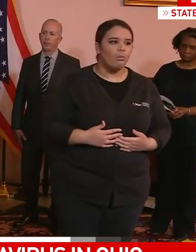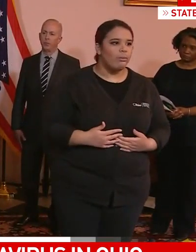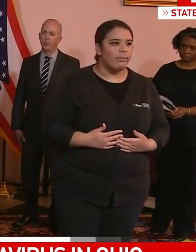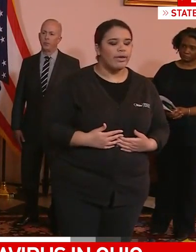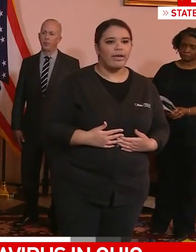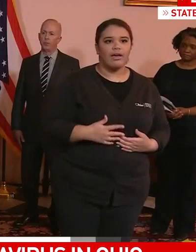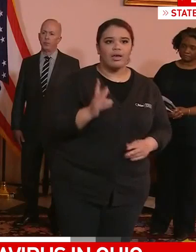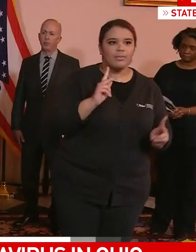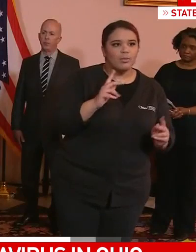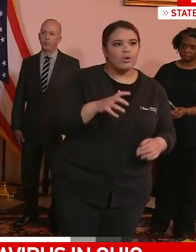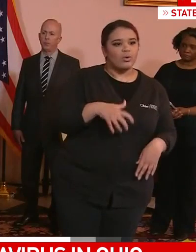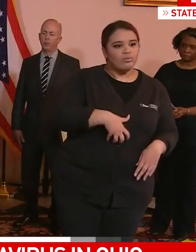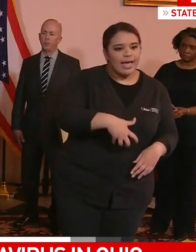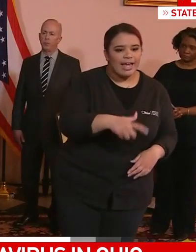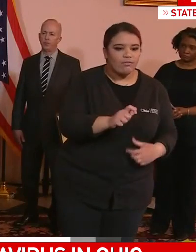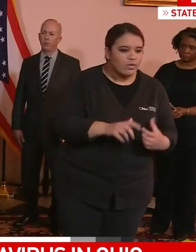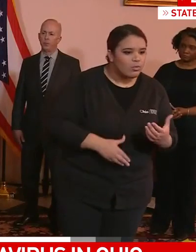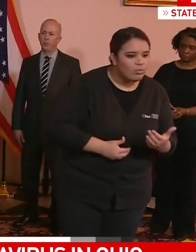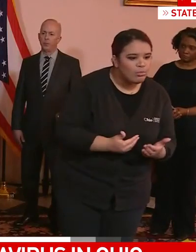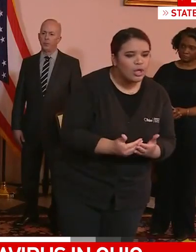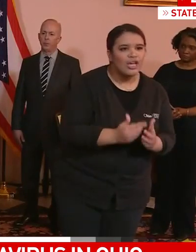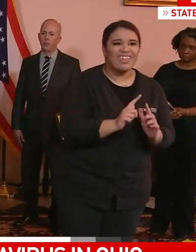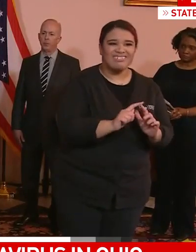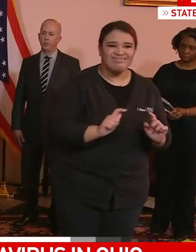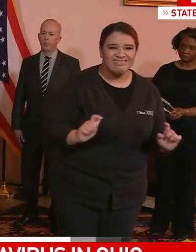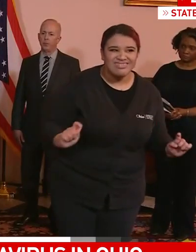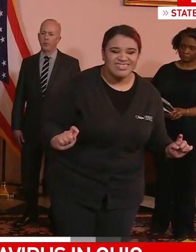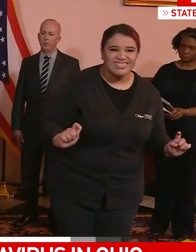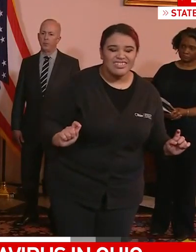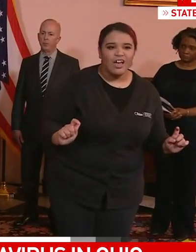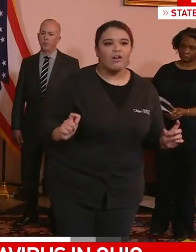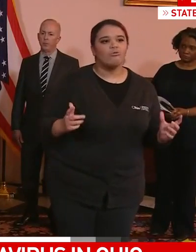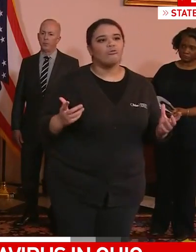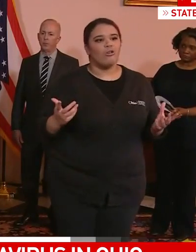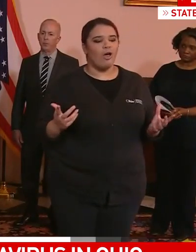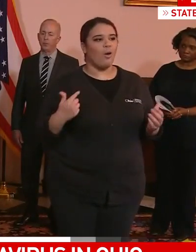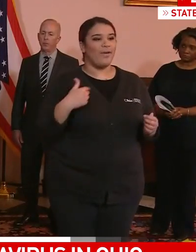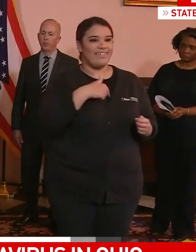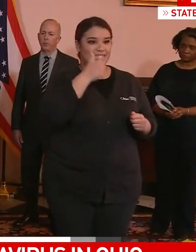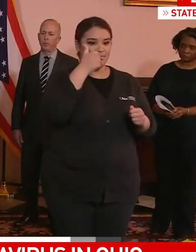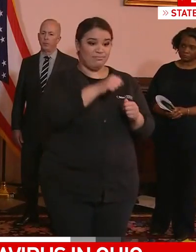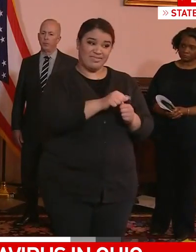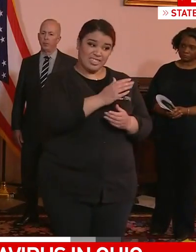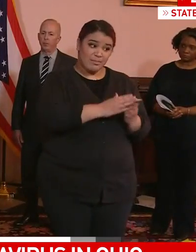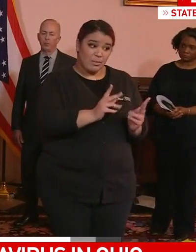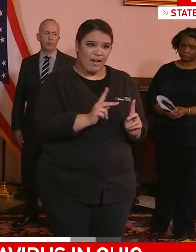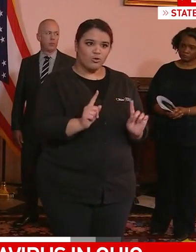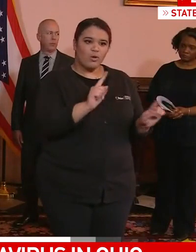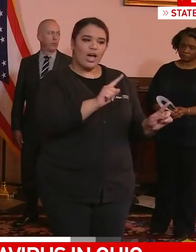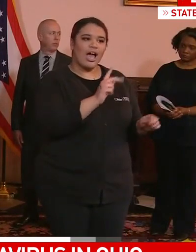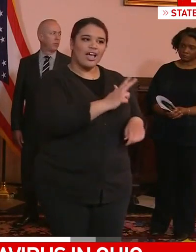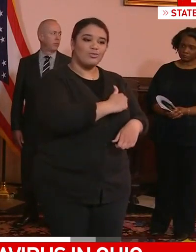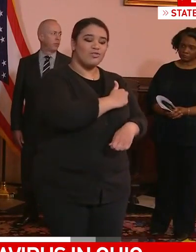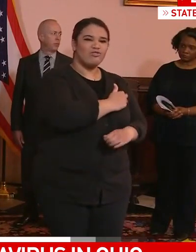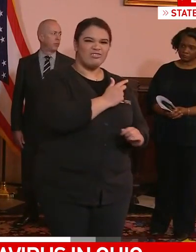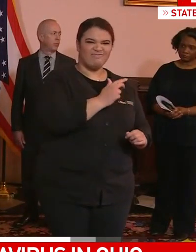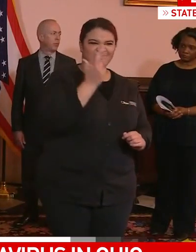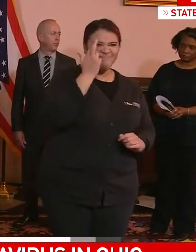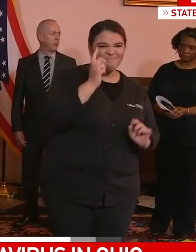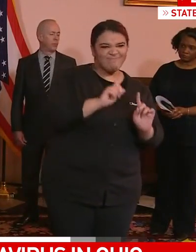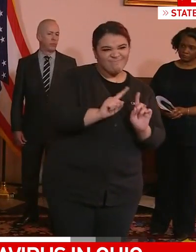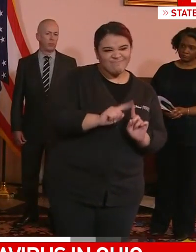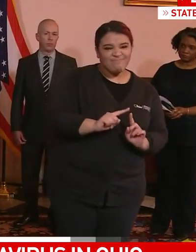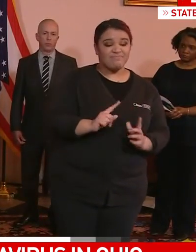workers healthy right now. We're keeping our firefighters and our frontline responders healthy. If they get sick, then you take out, as we did with our